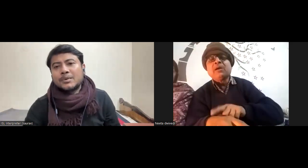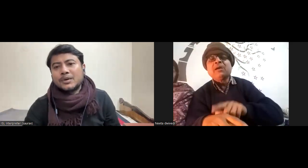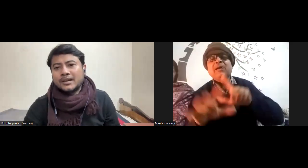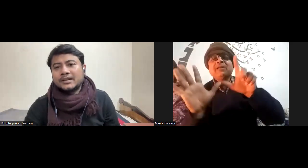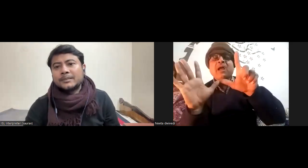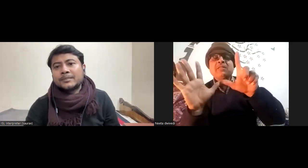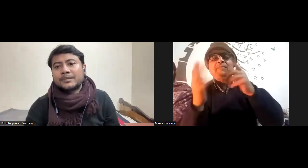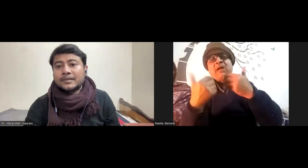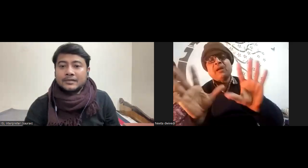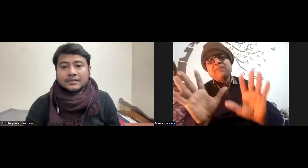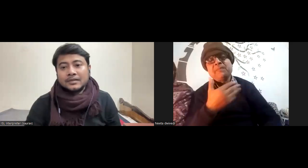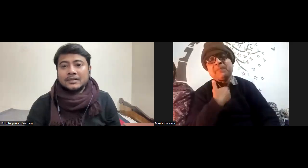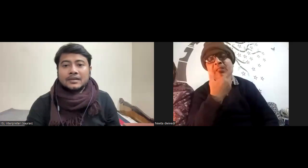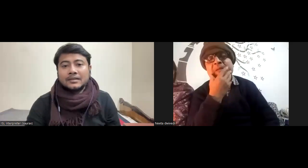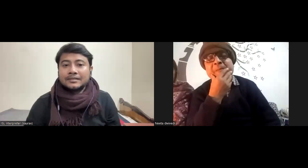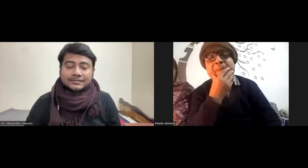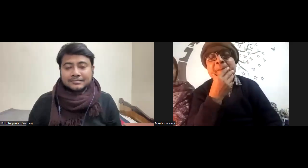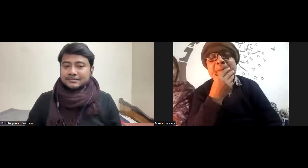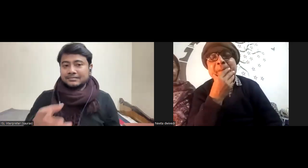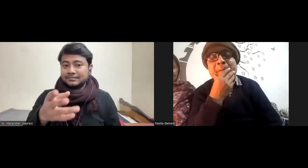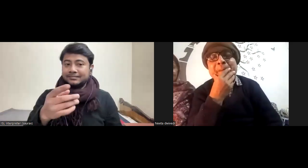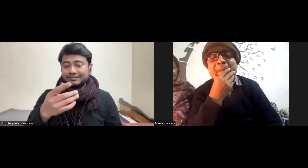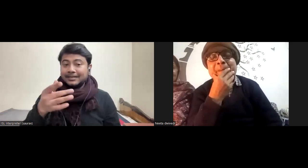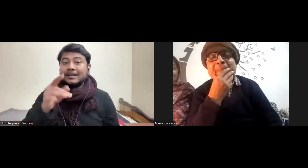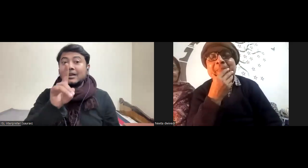that o'clock in the takes, yeah, morning. takes a lot of time.